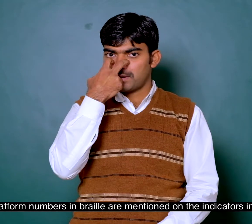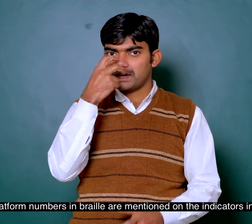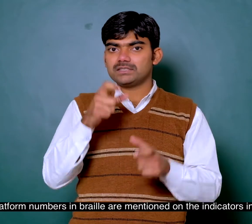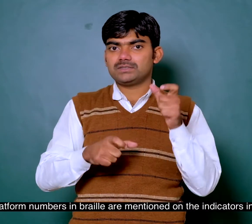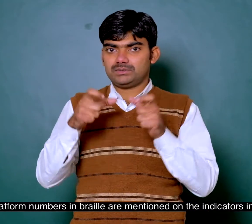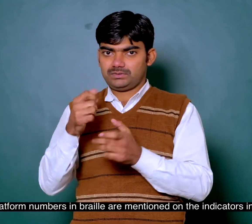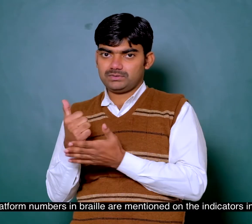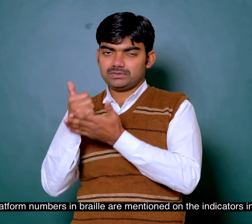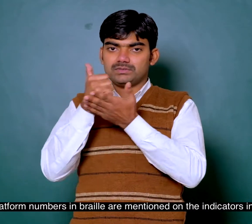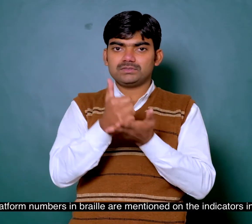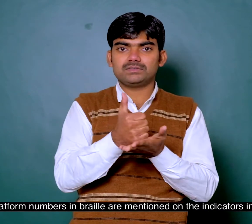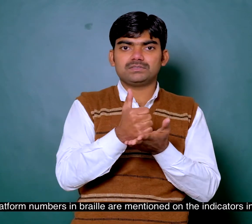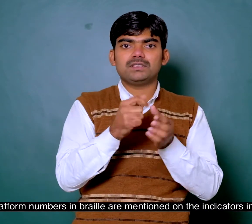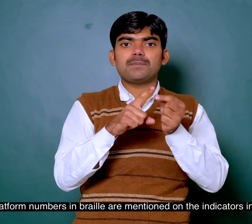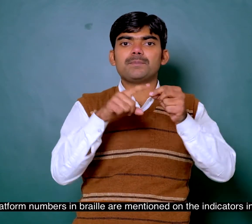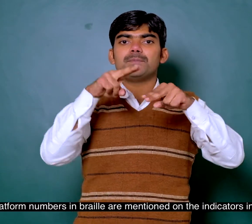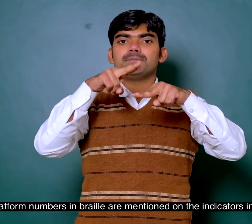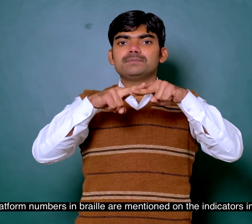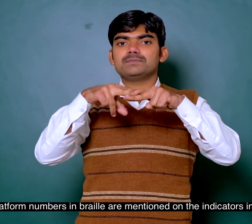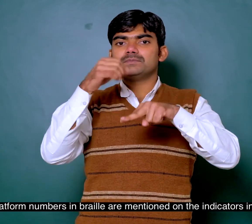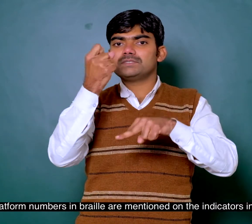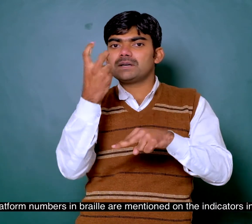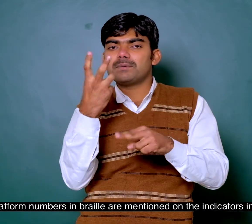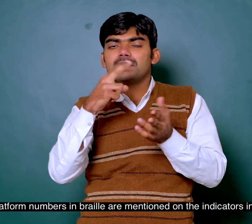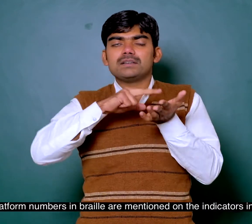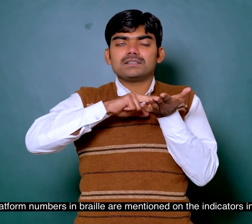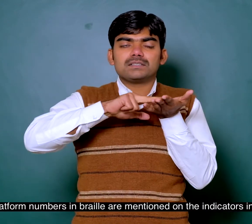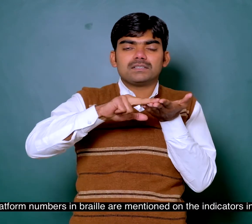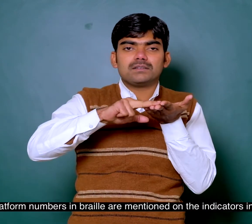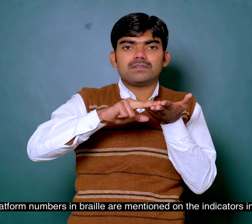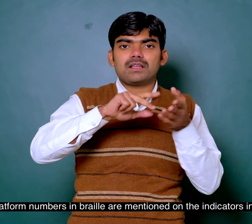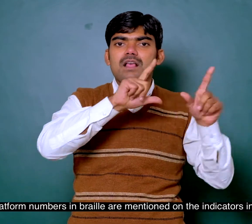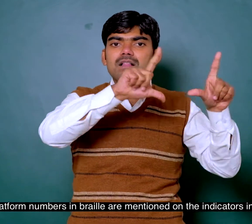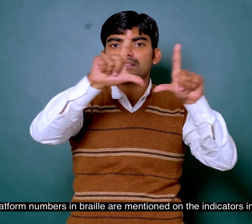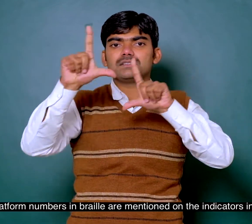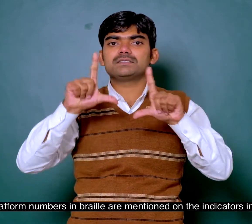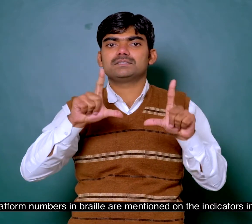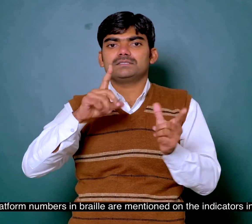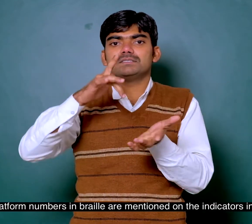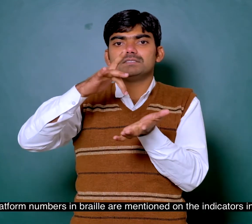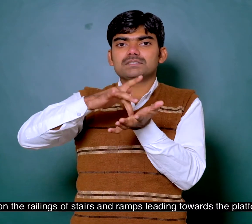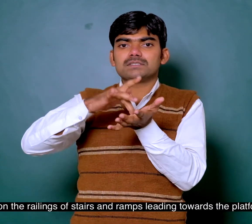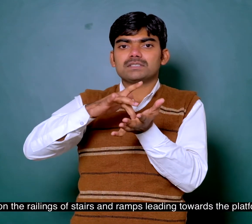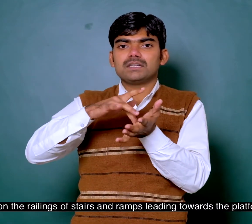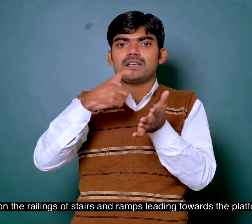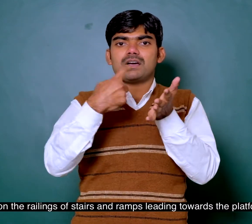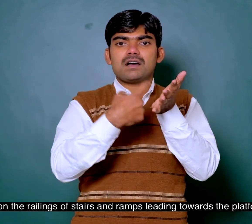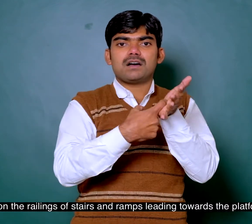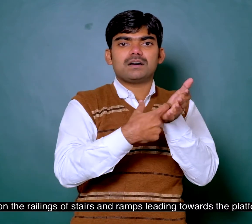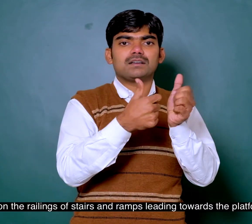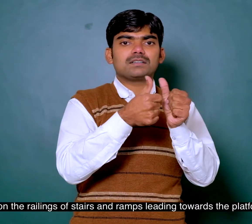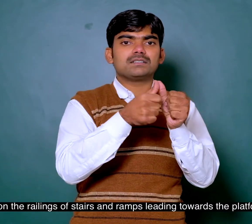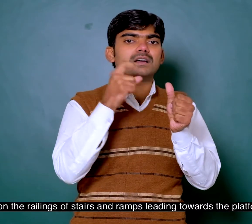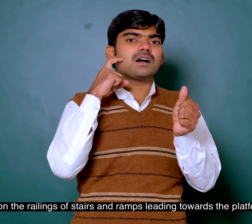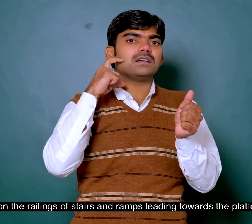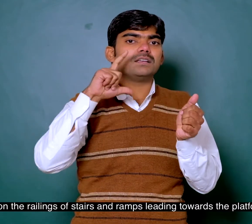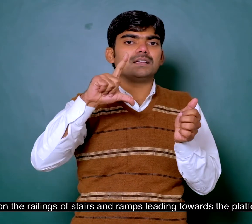Platform numbers in Braille are mentioned on the indicators installed on the railings of stairs and